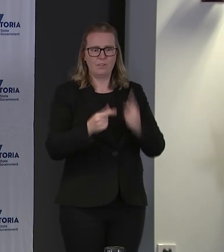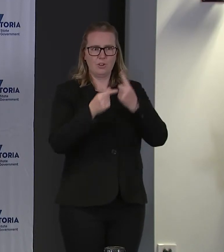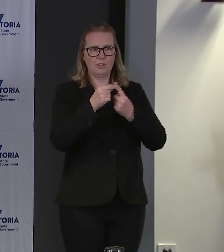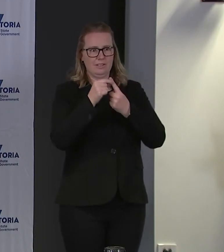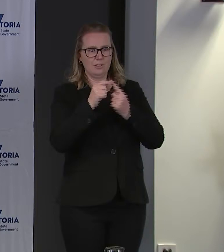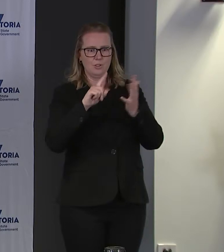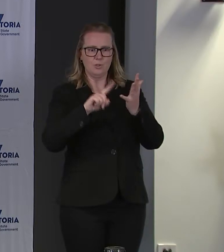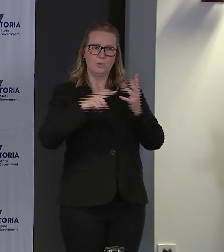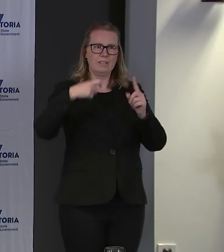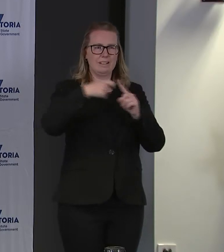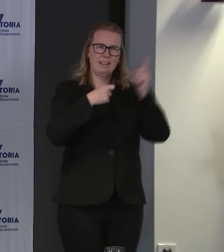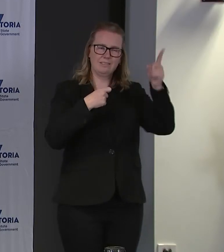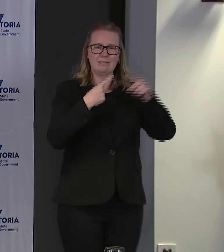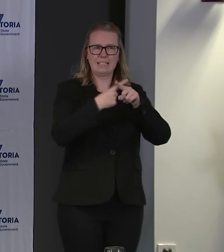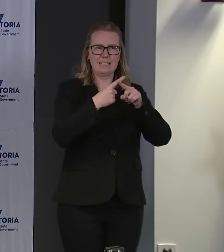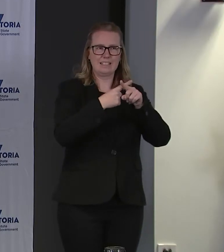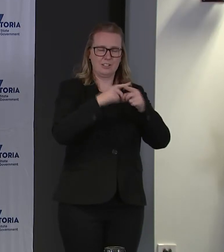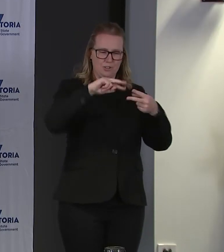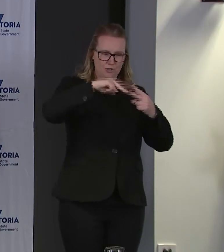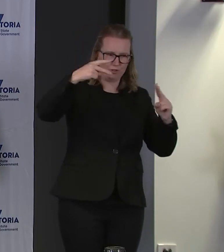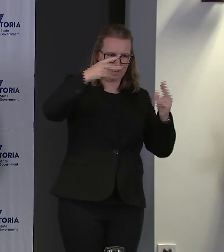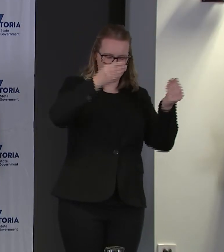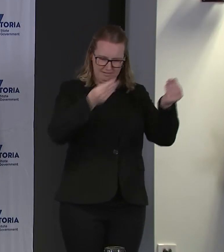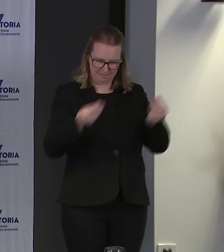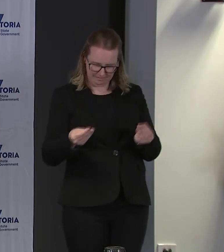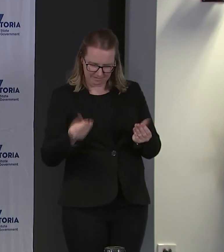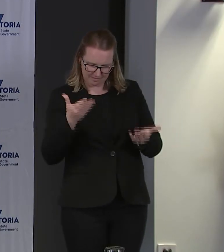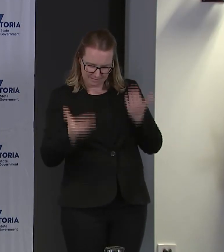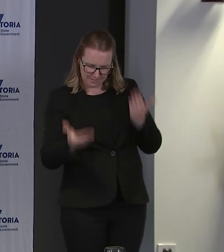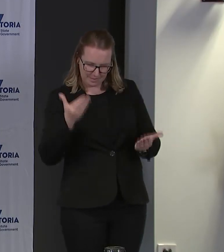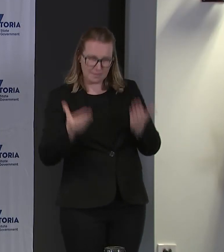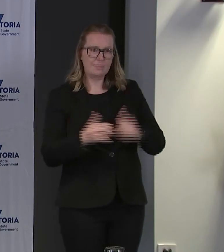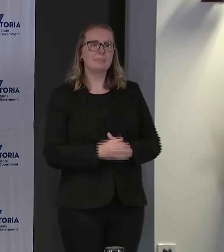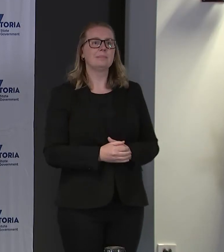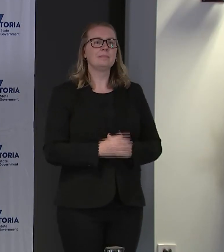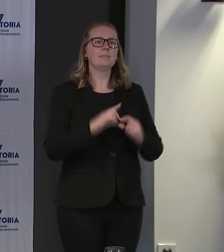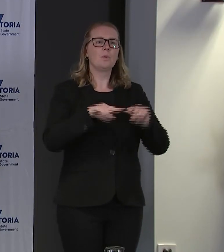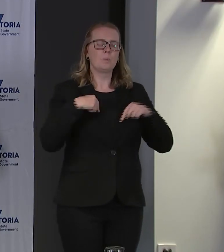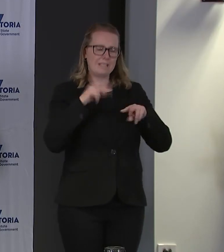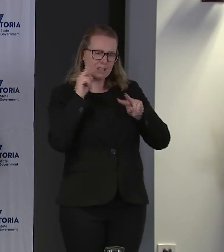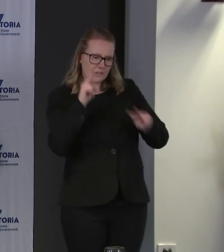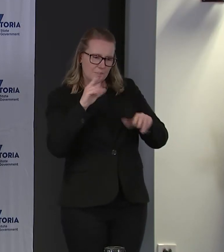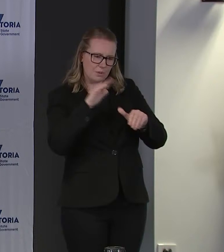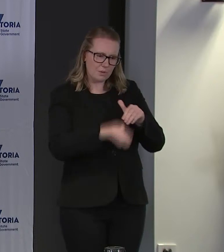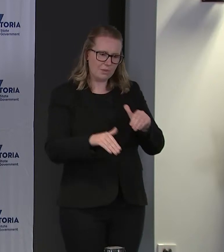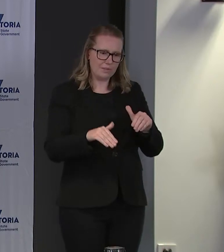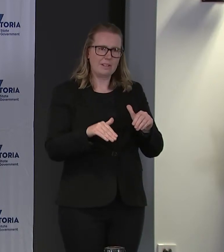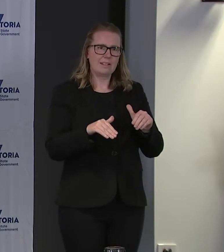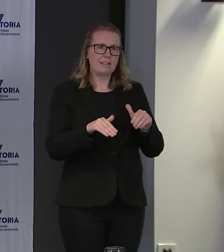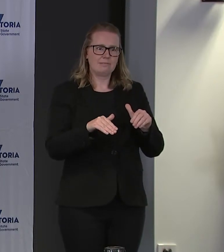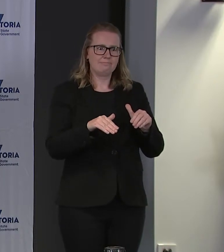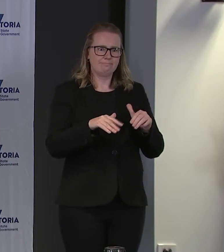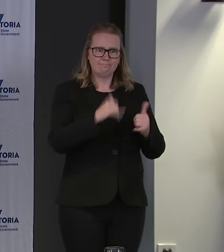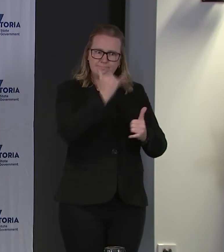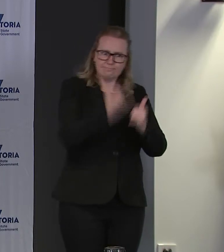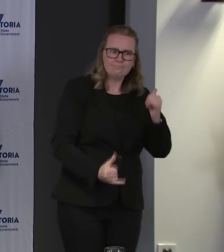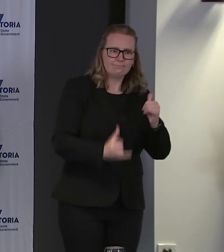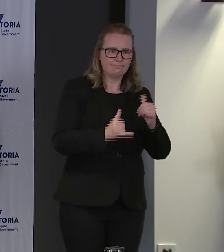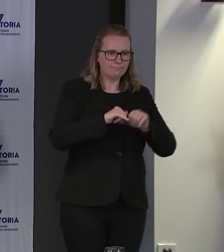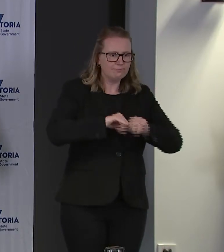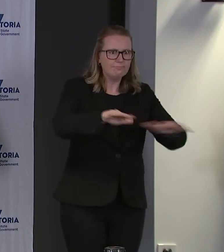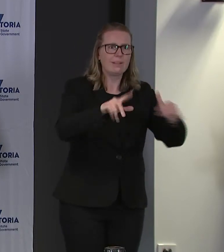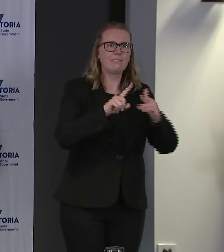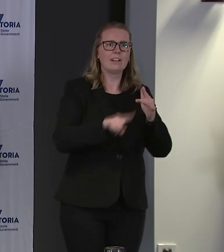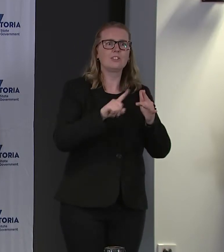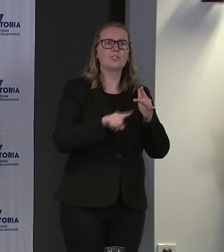UK variant. So first of all, what does the infectiousness look like? Well, I think from the UK data we're getting